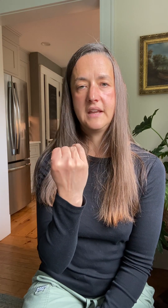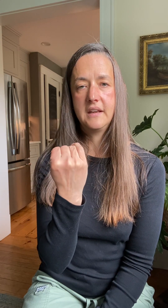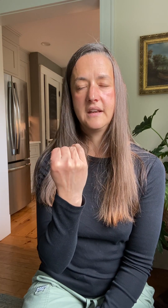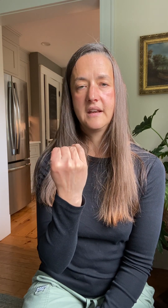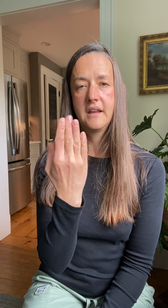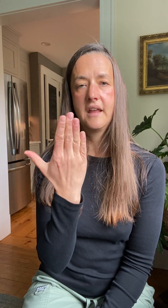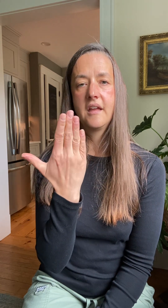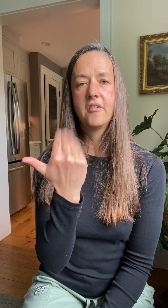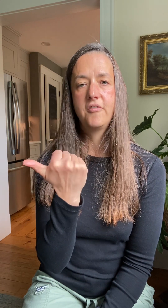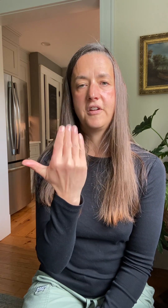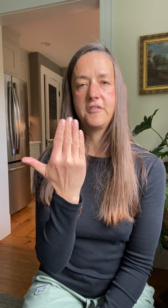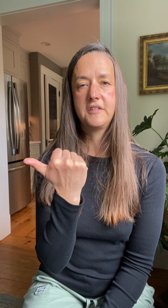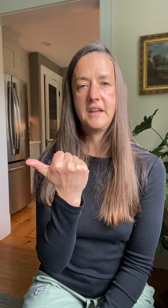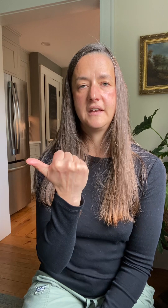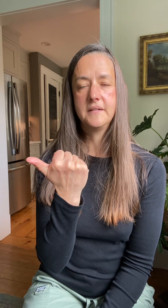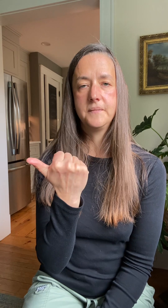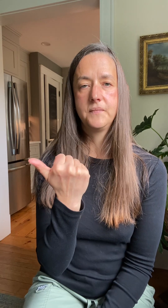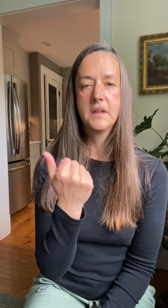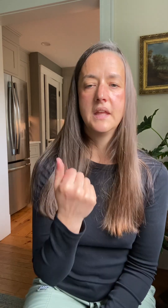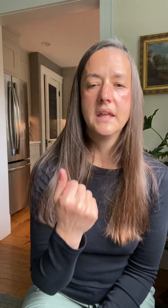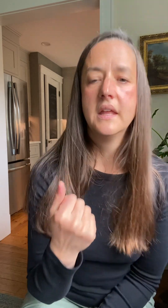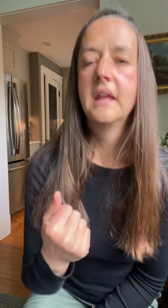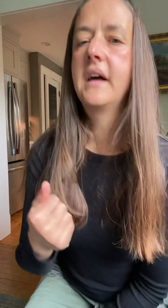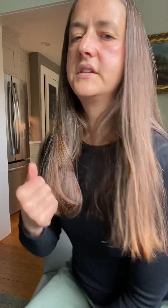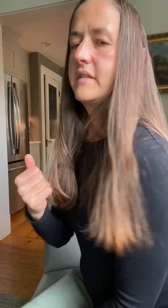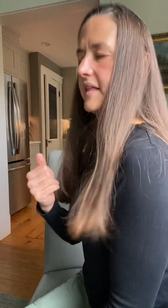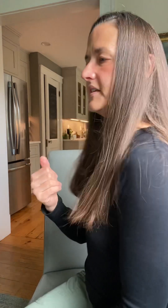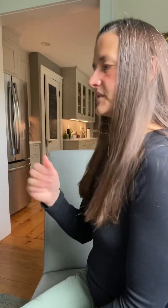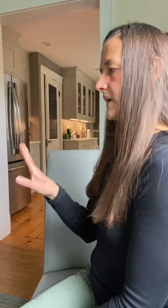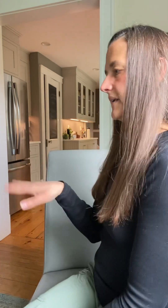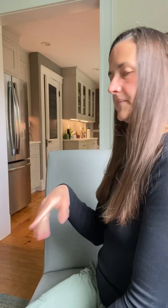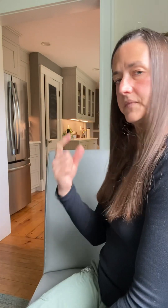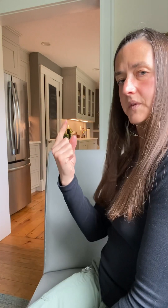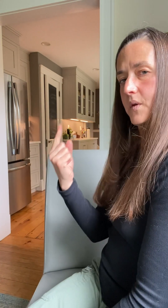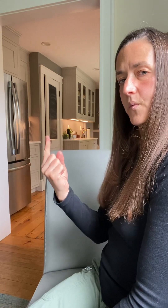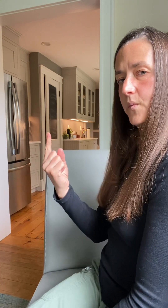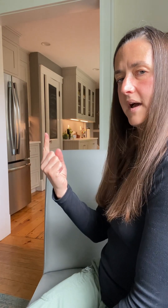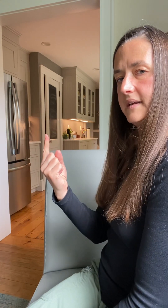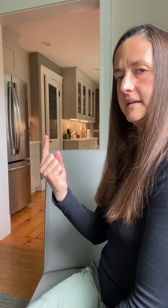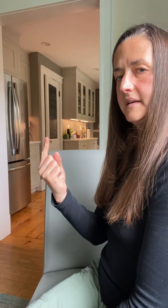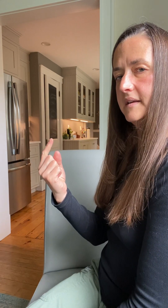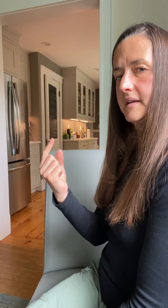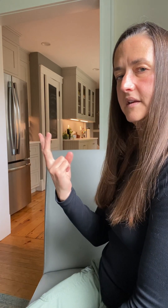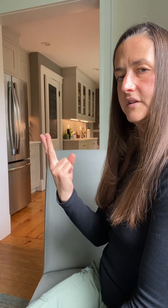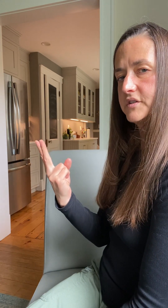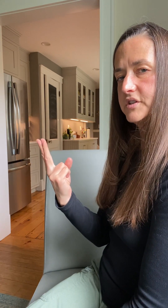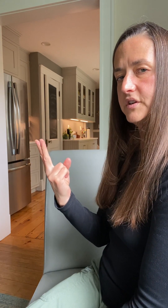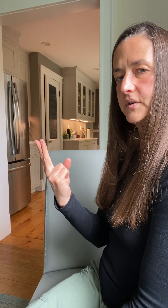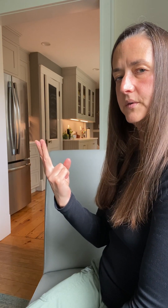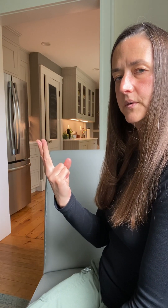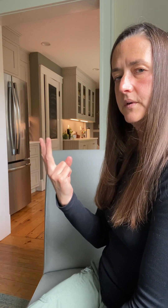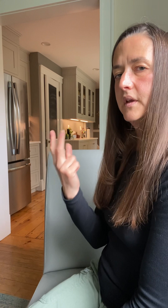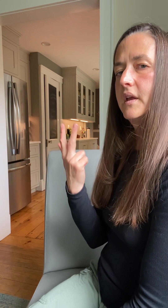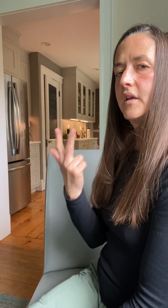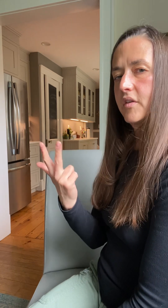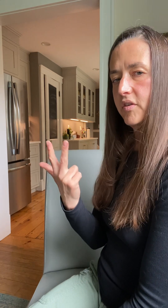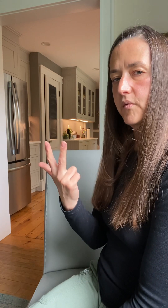14, 15. I'll do that this way. 1, 2,